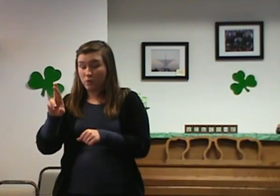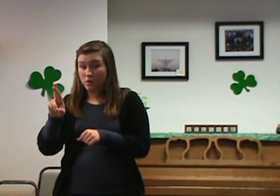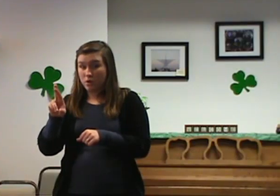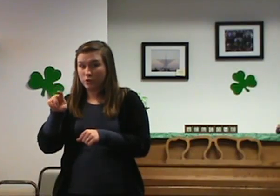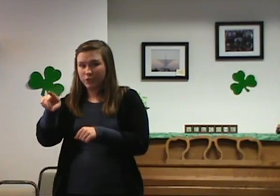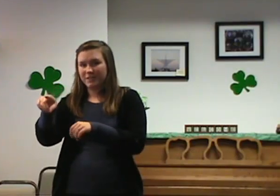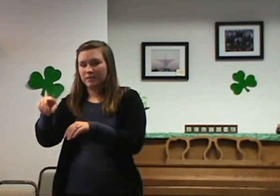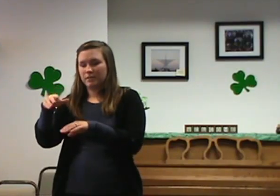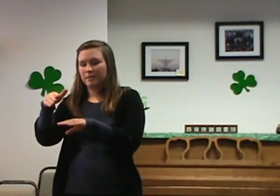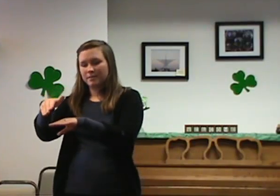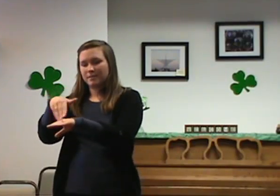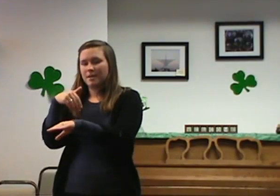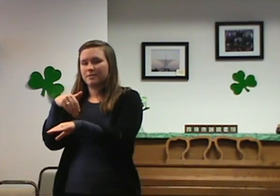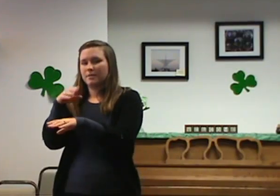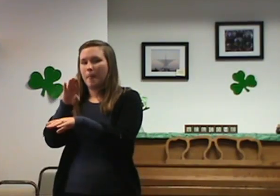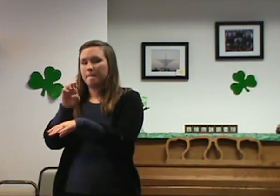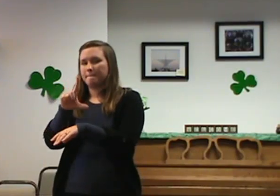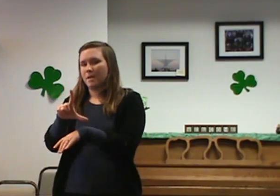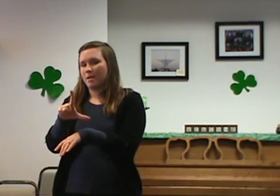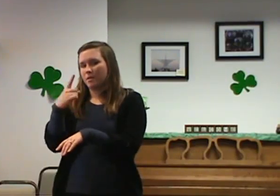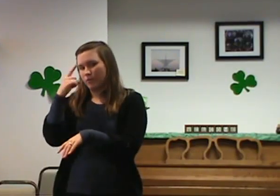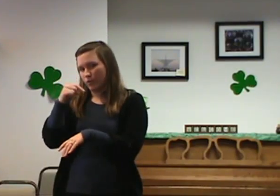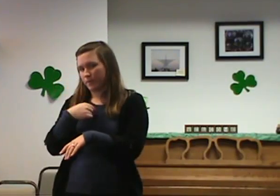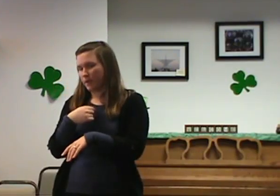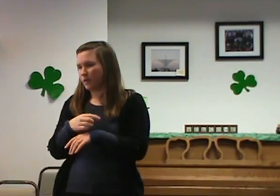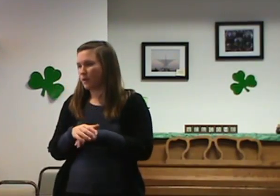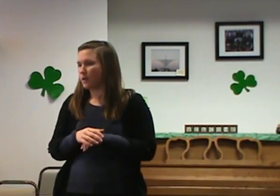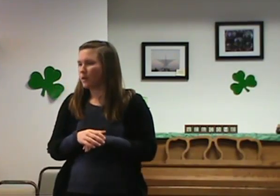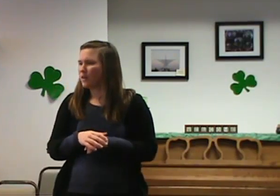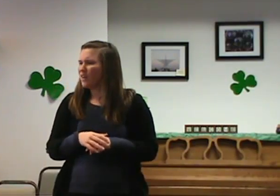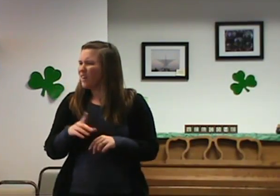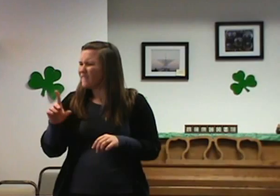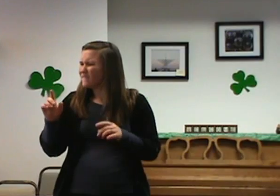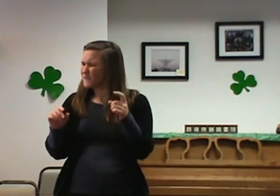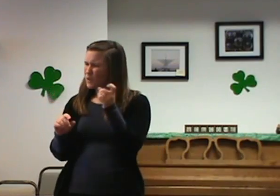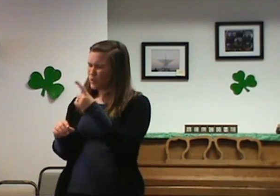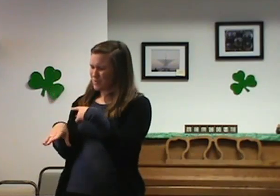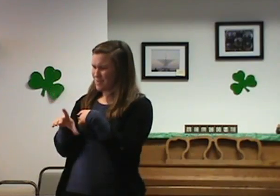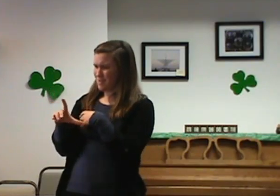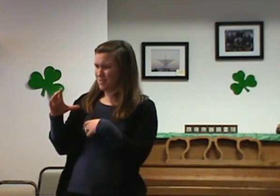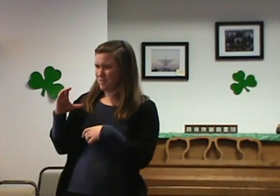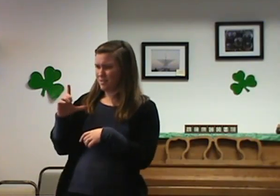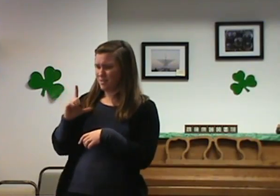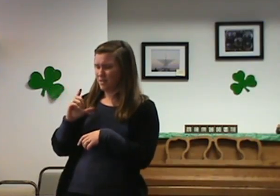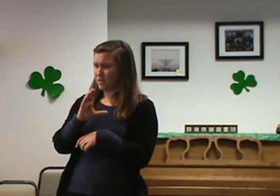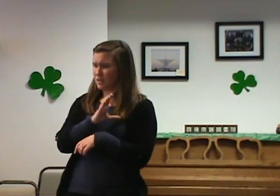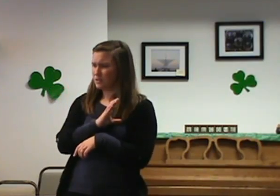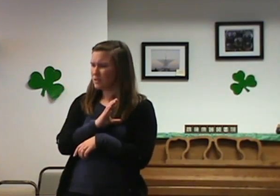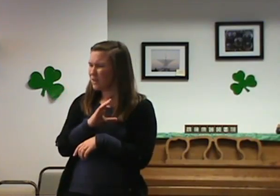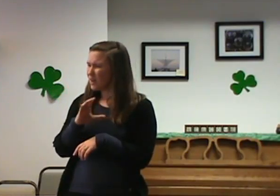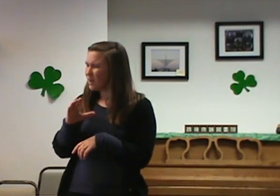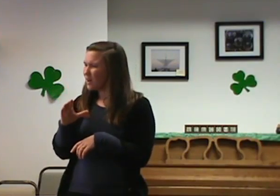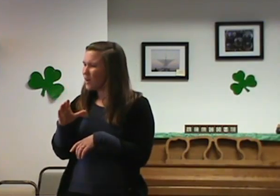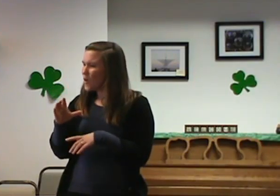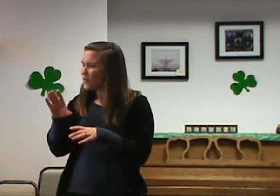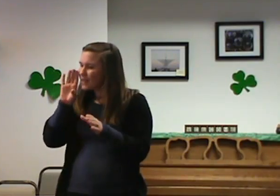You had a question? Yeah, the portable reading camera, it looks like this one has to be connected to a computer, whereas the